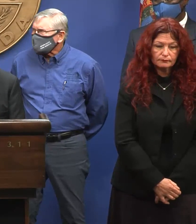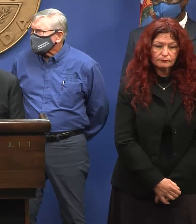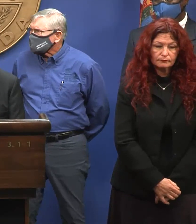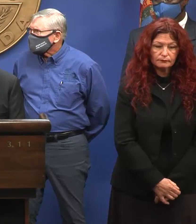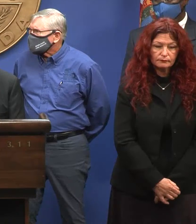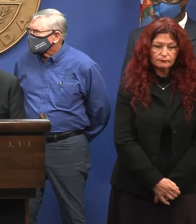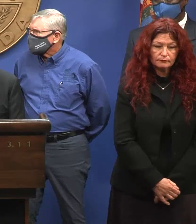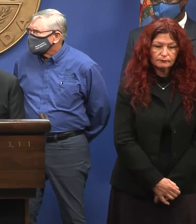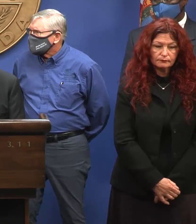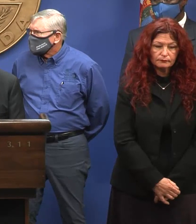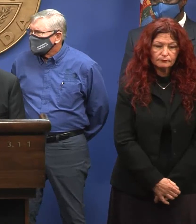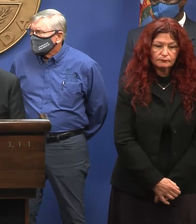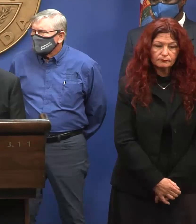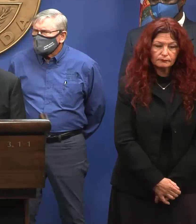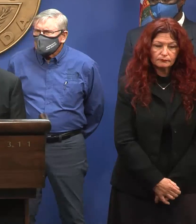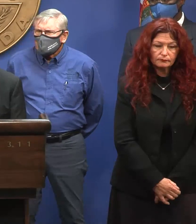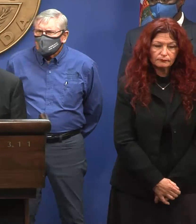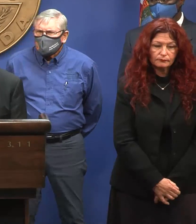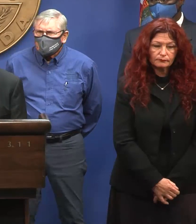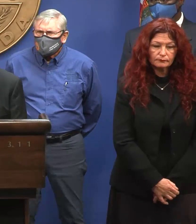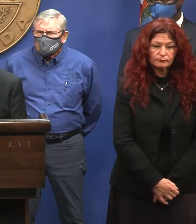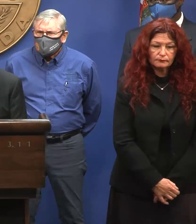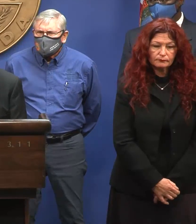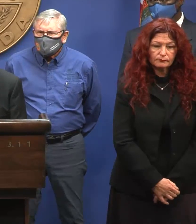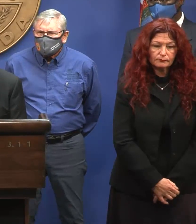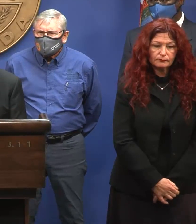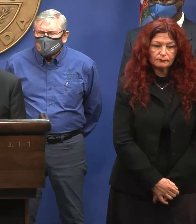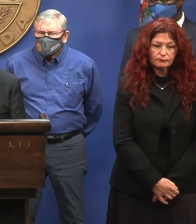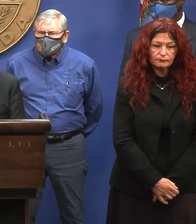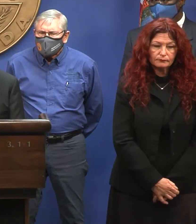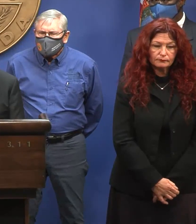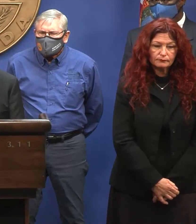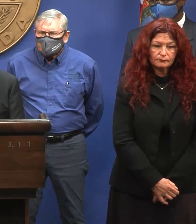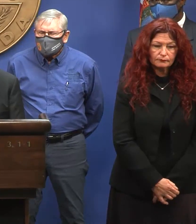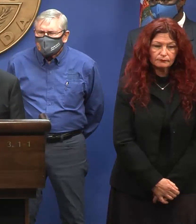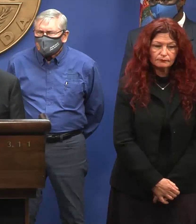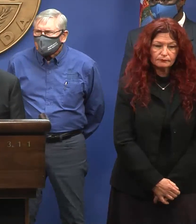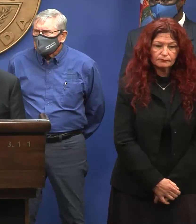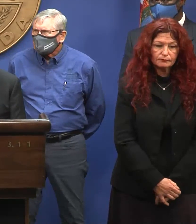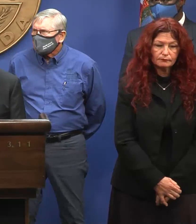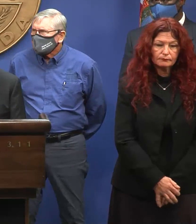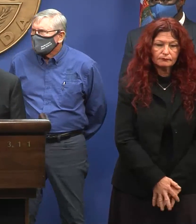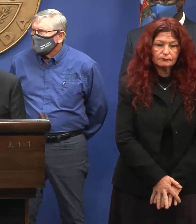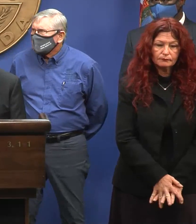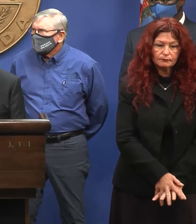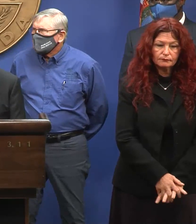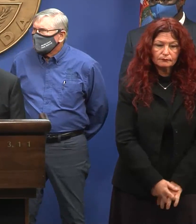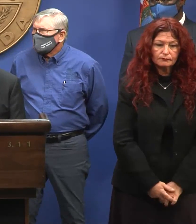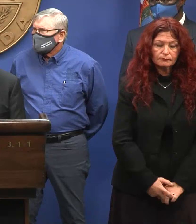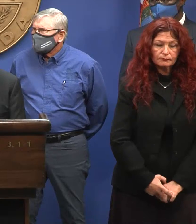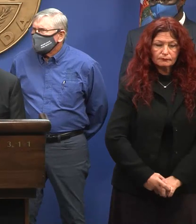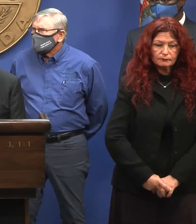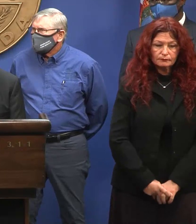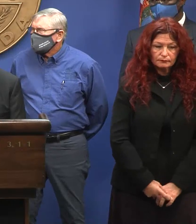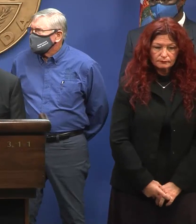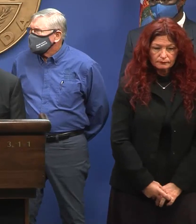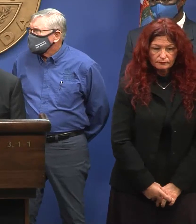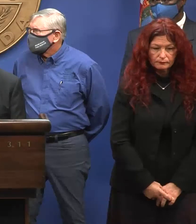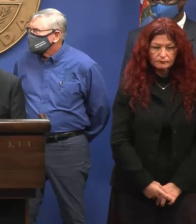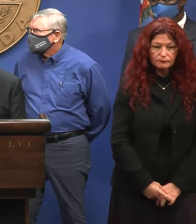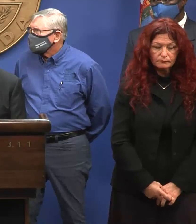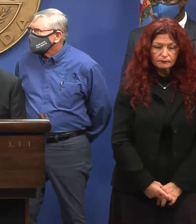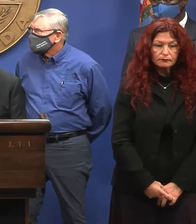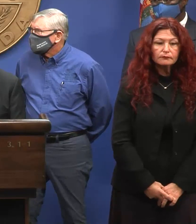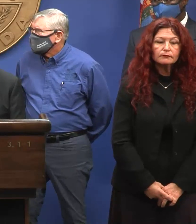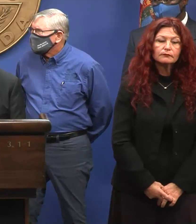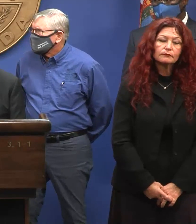que tenemos que estar preparados y si pueden tener la inyección, lo hace la vida totalmente más fácil a muchos si tienen que estar